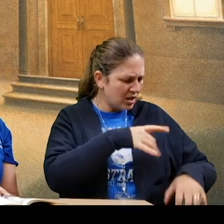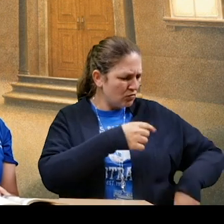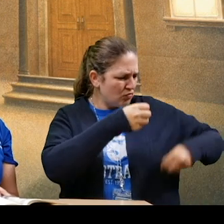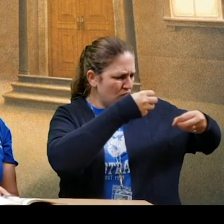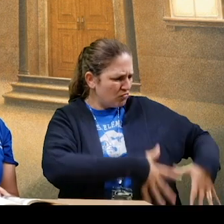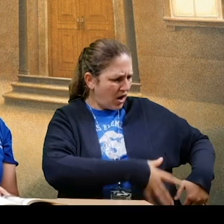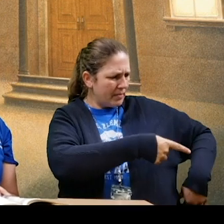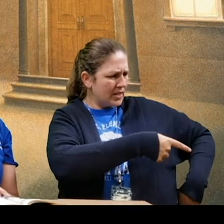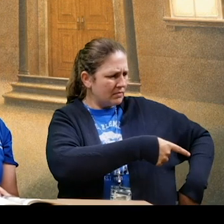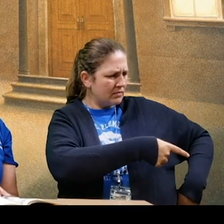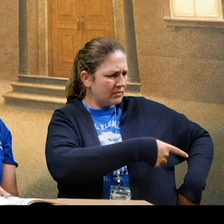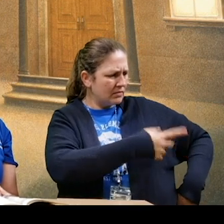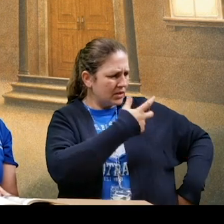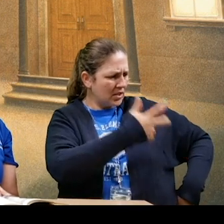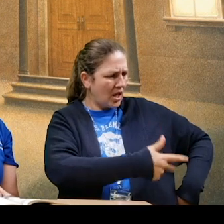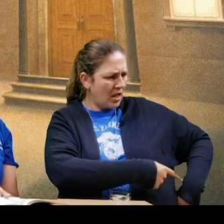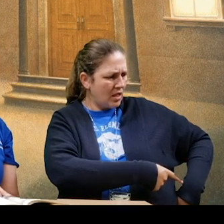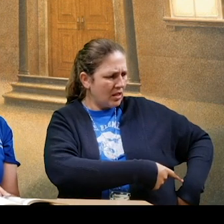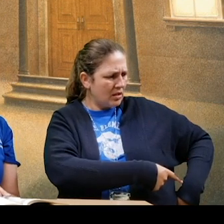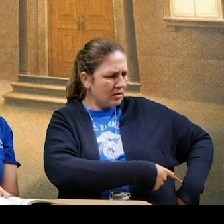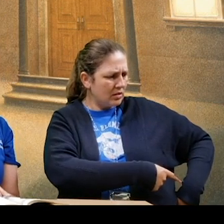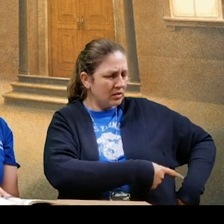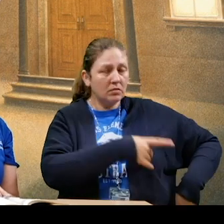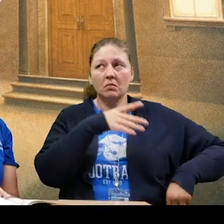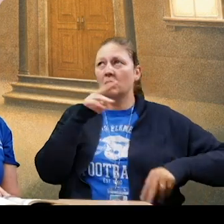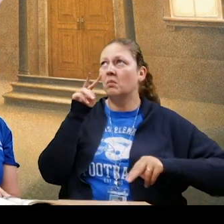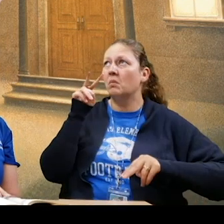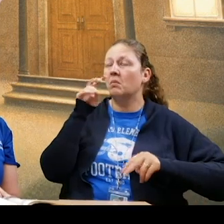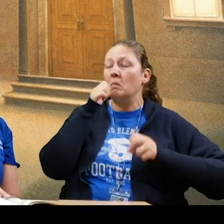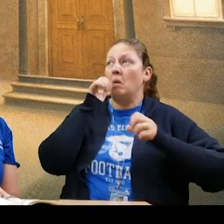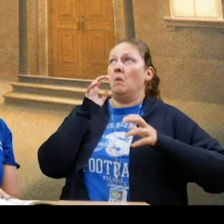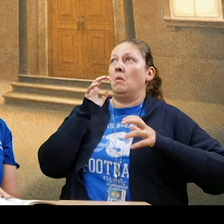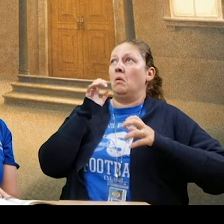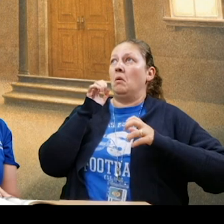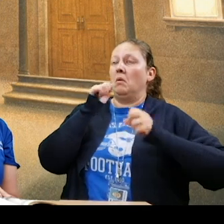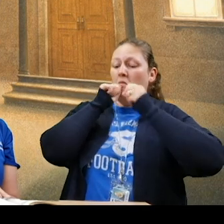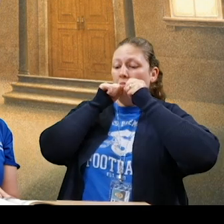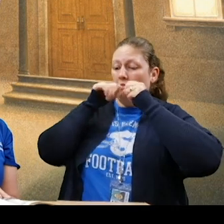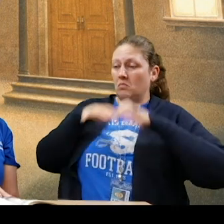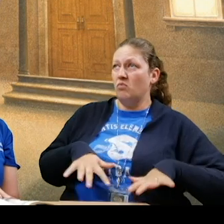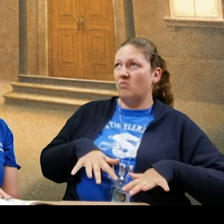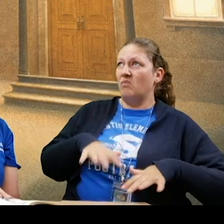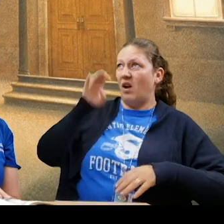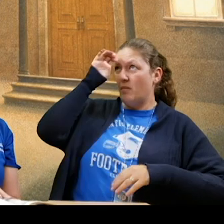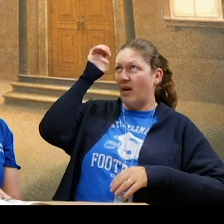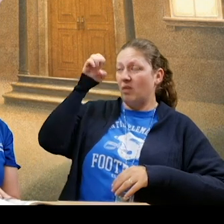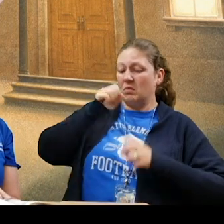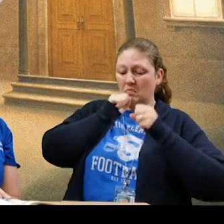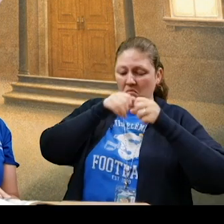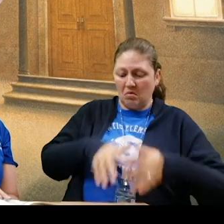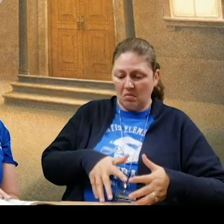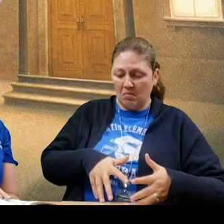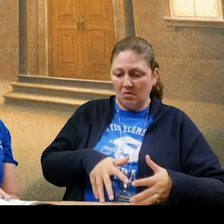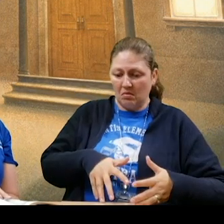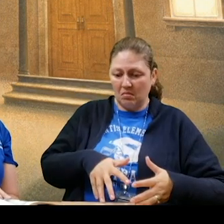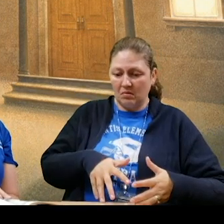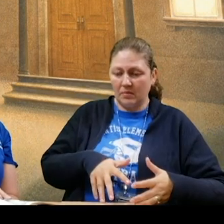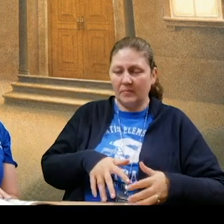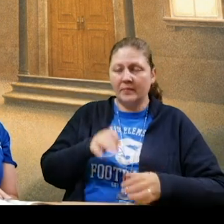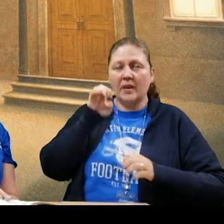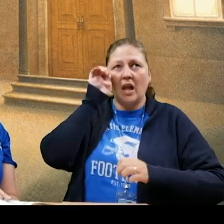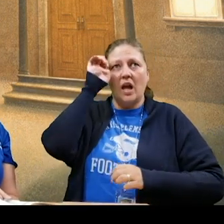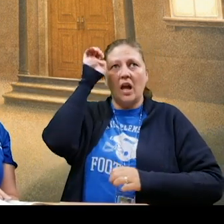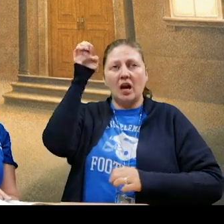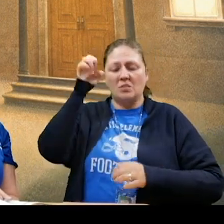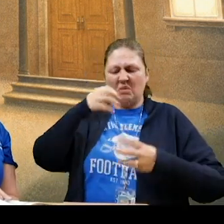it!" she shouted to Rosie, and Rosie, surprised into obedience, did as he was told. Edward's